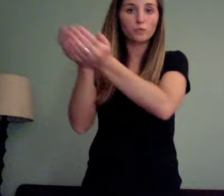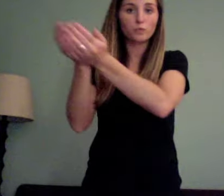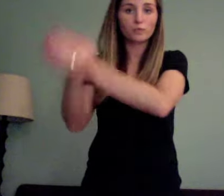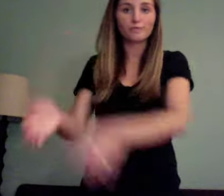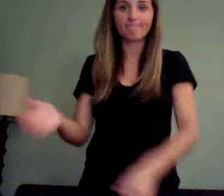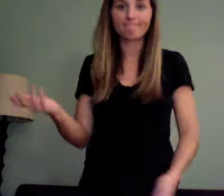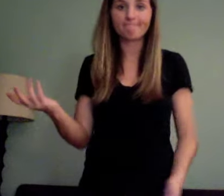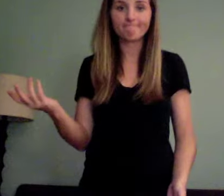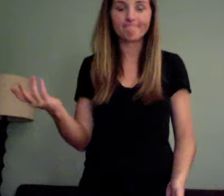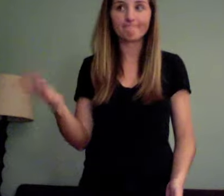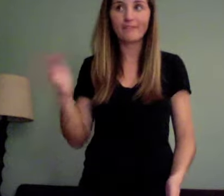guilty is because we are guilty.